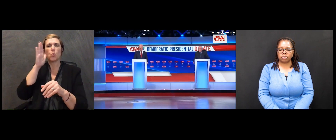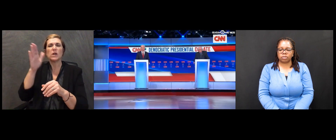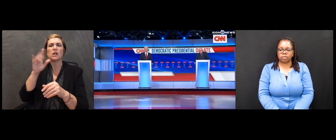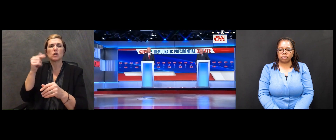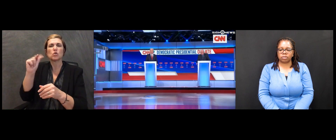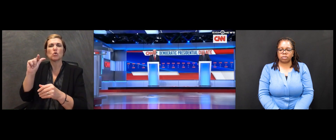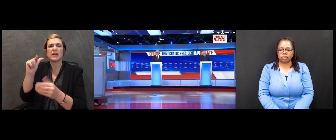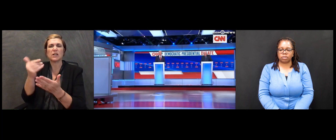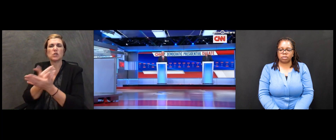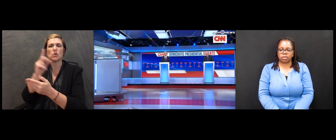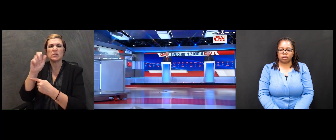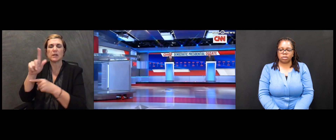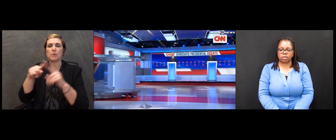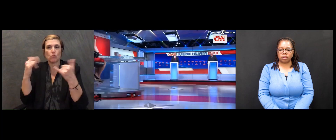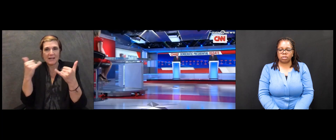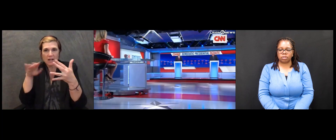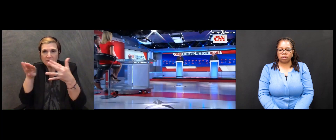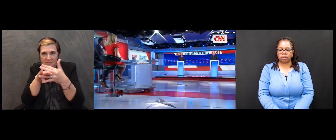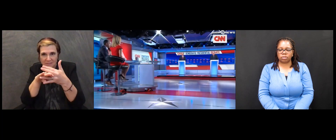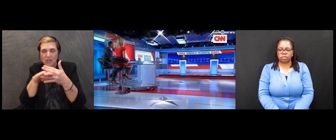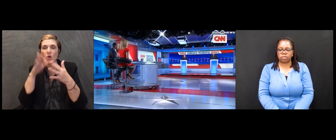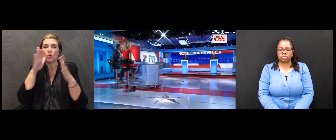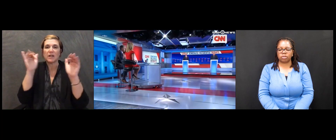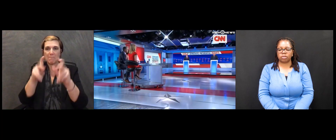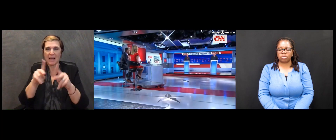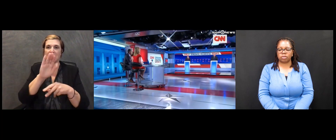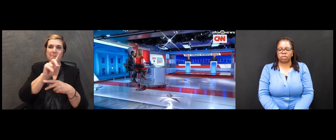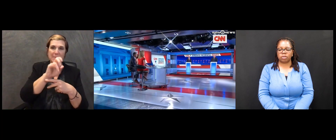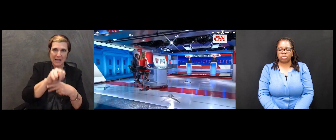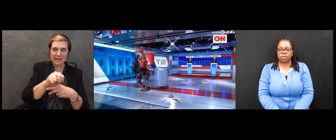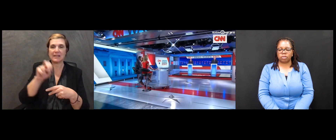CNN Univision Democratic presidential debate will return. Stay with us.